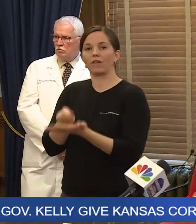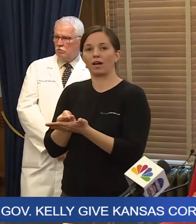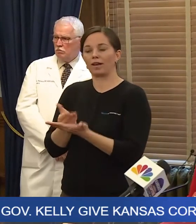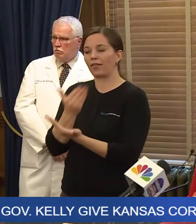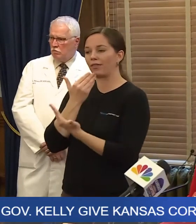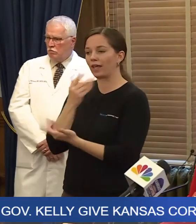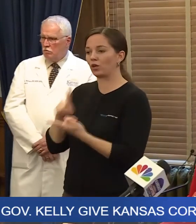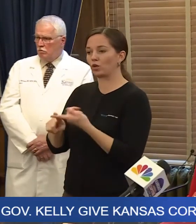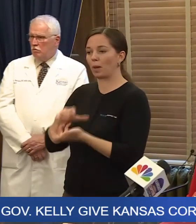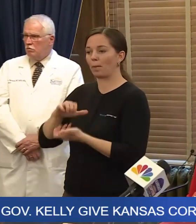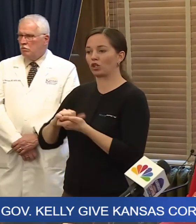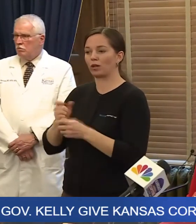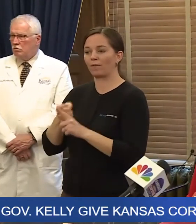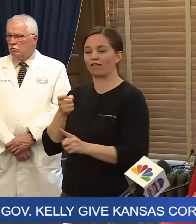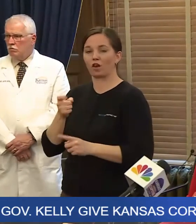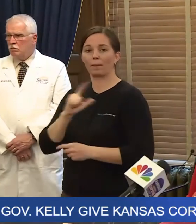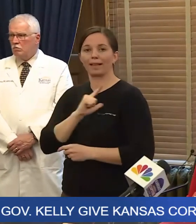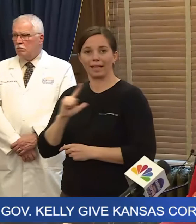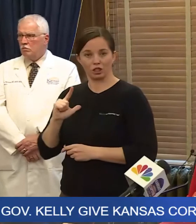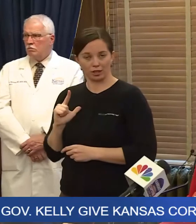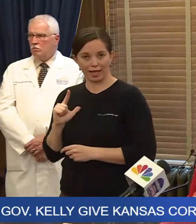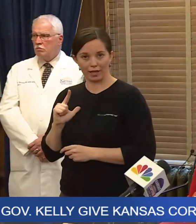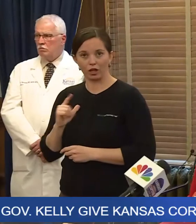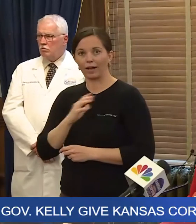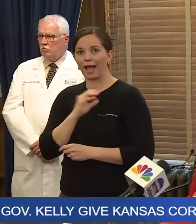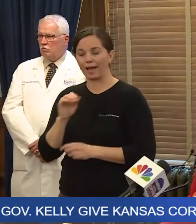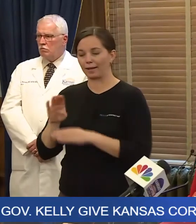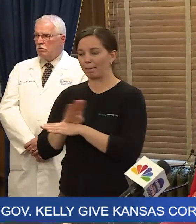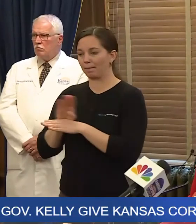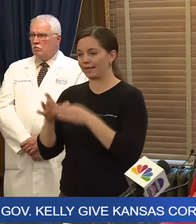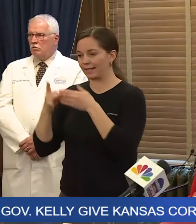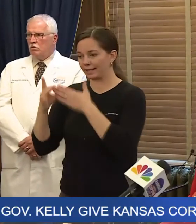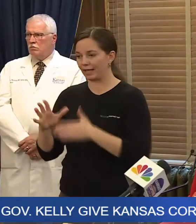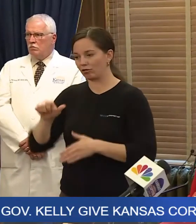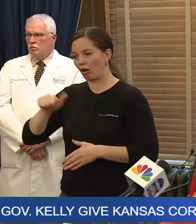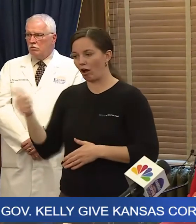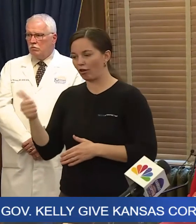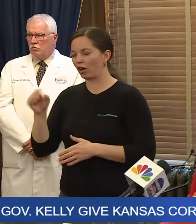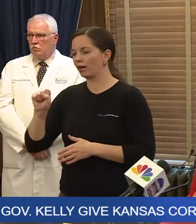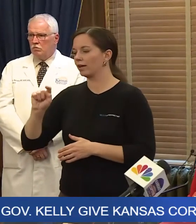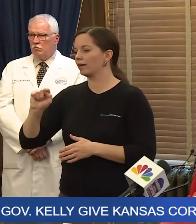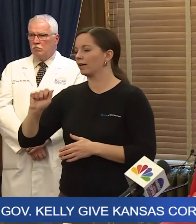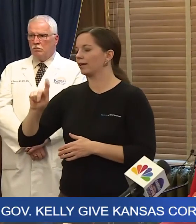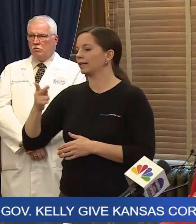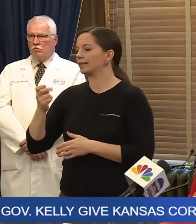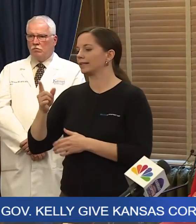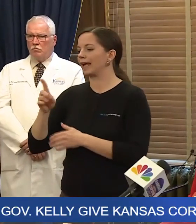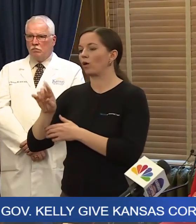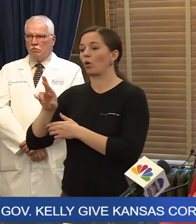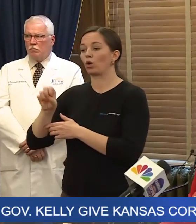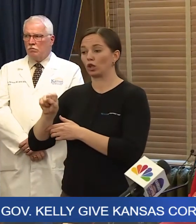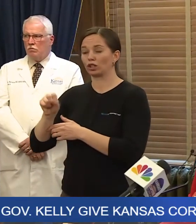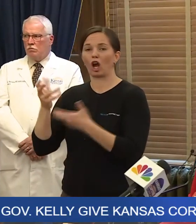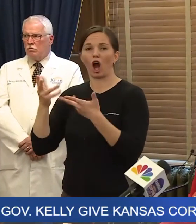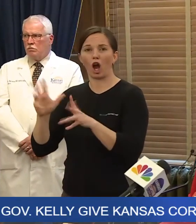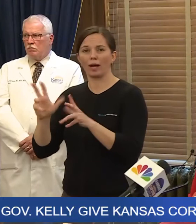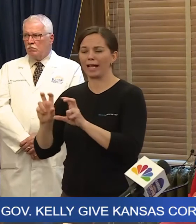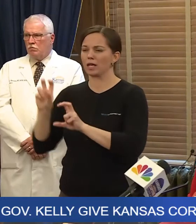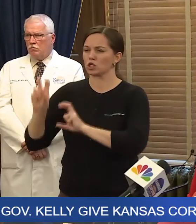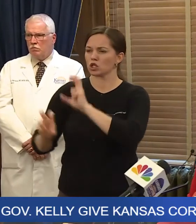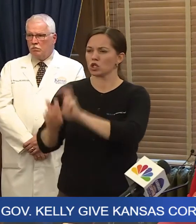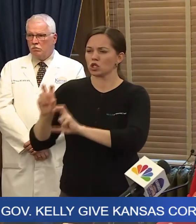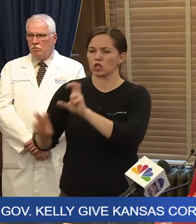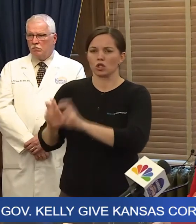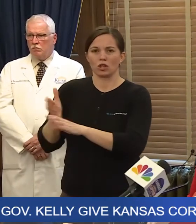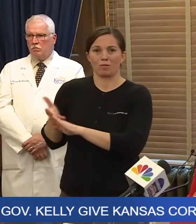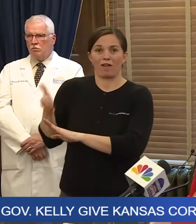partnership from the legislature and business leaders and other stakeholders who put this work in before. And so at the beginning